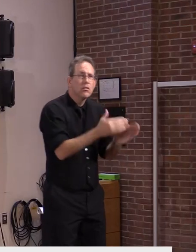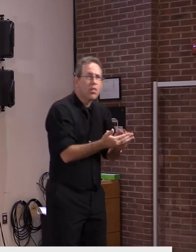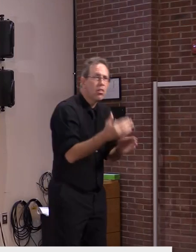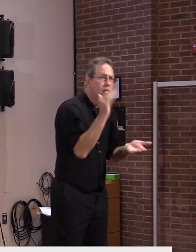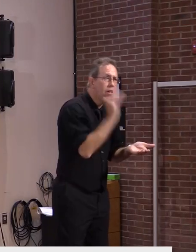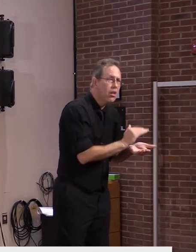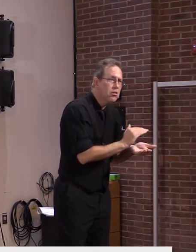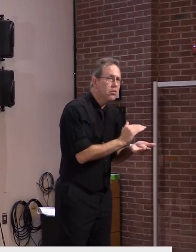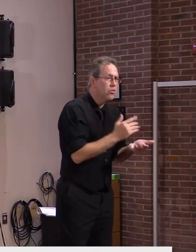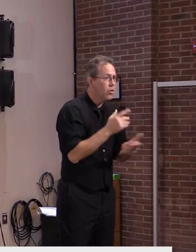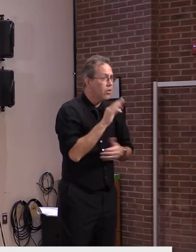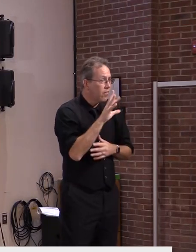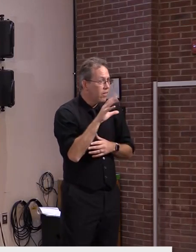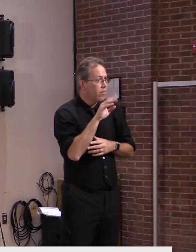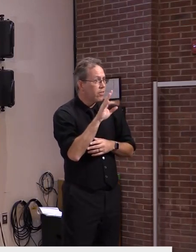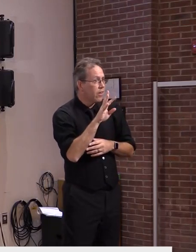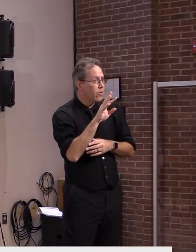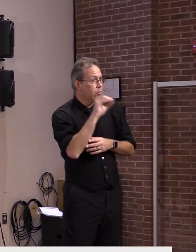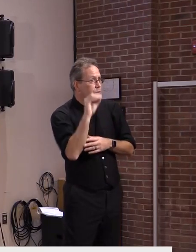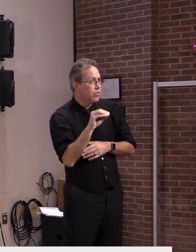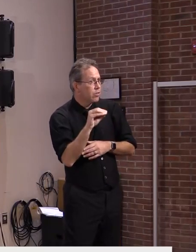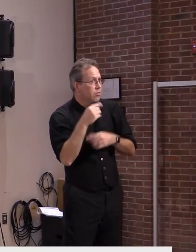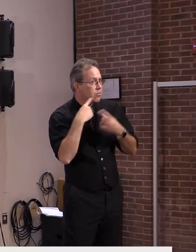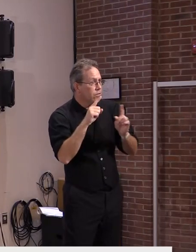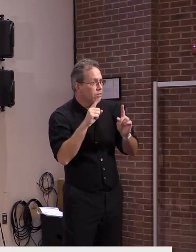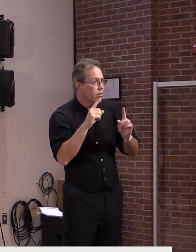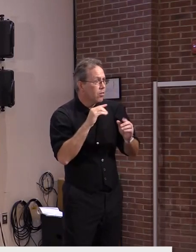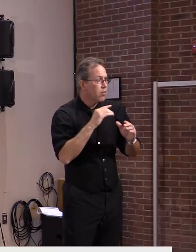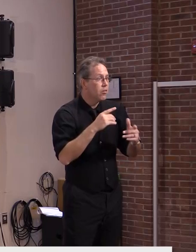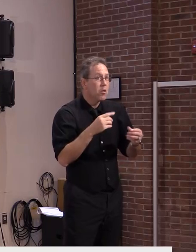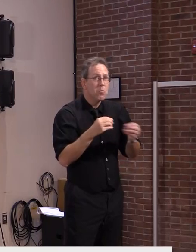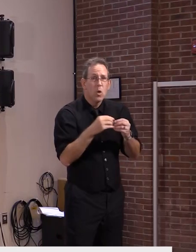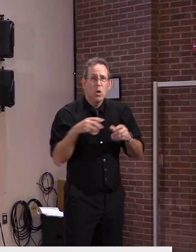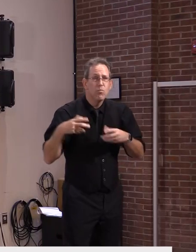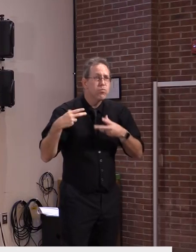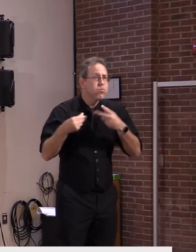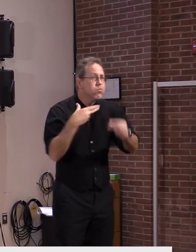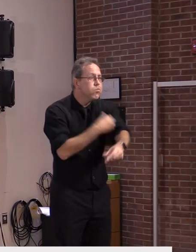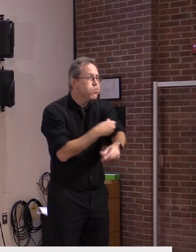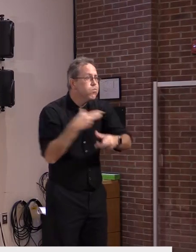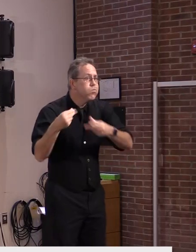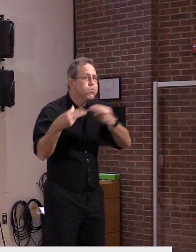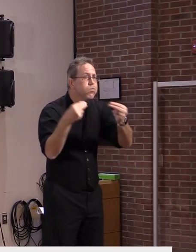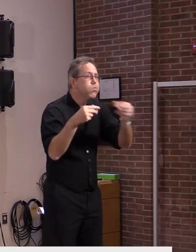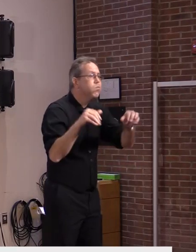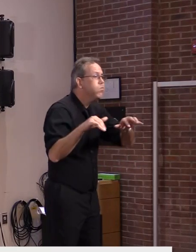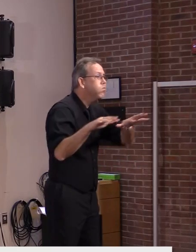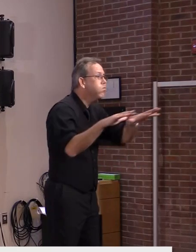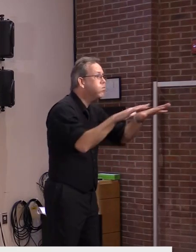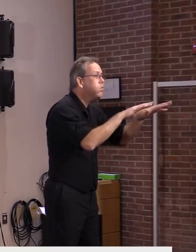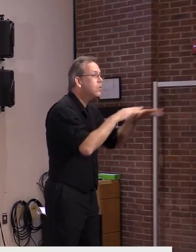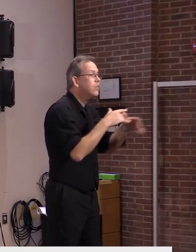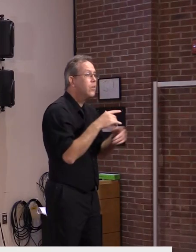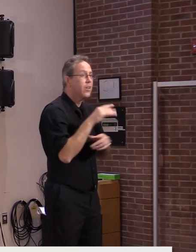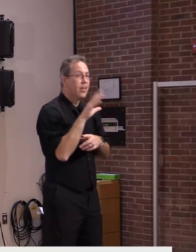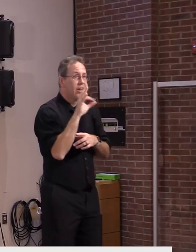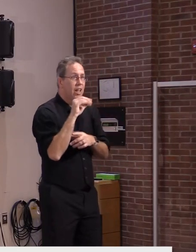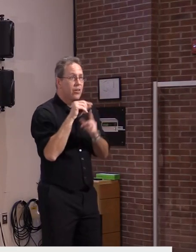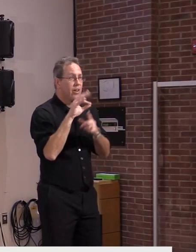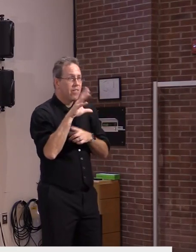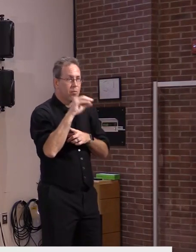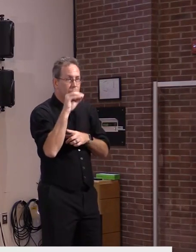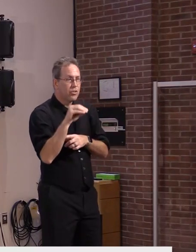a huge vaccination rate, you are going to see people who are not in that 90 to 95% who did not have that